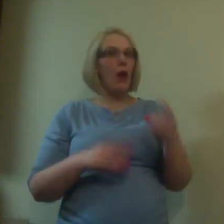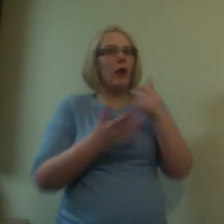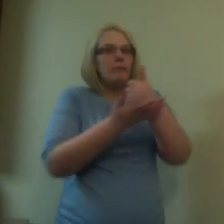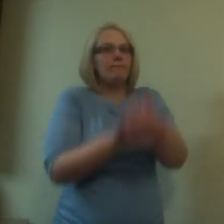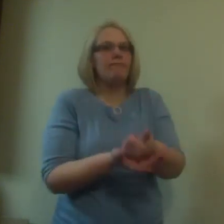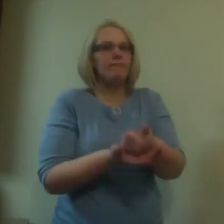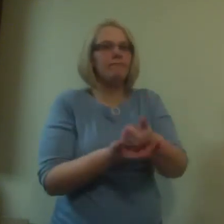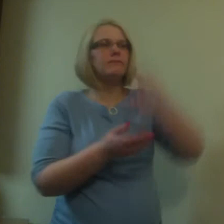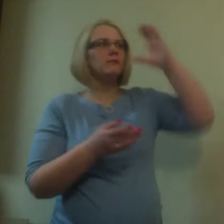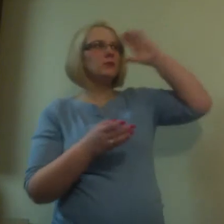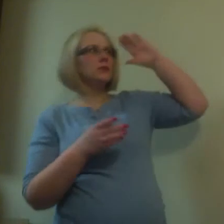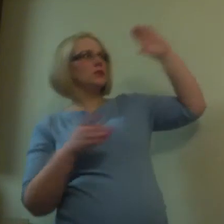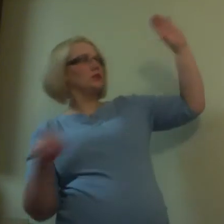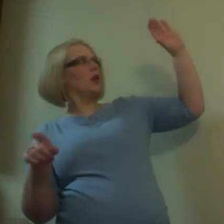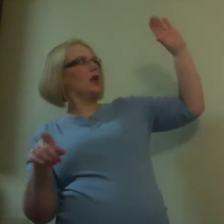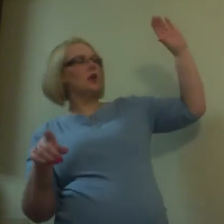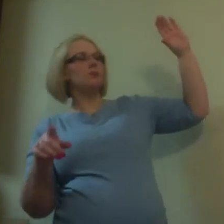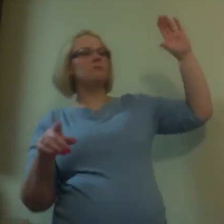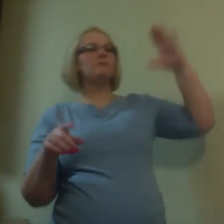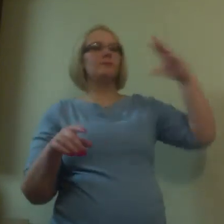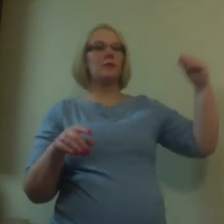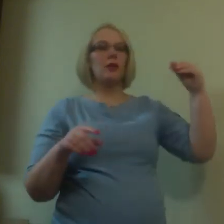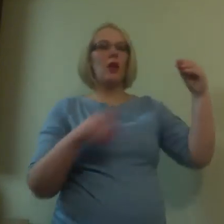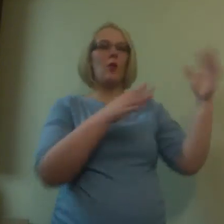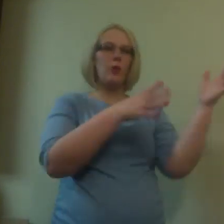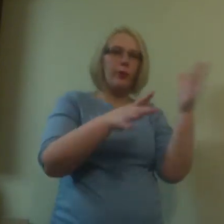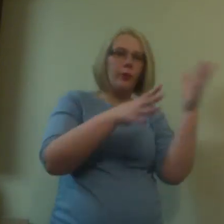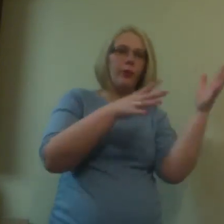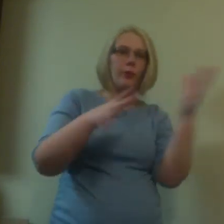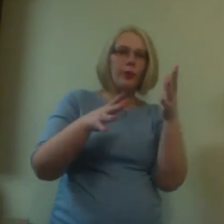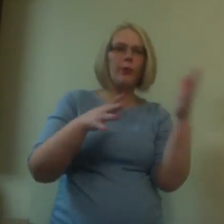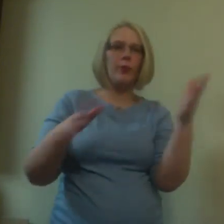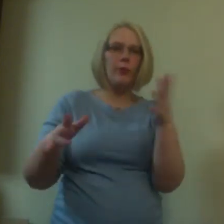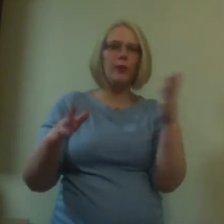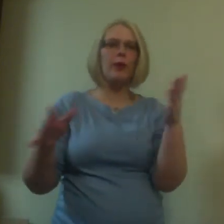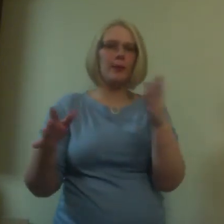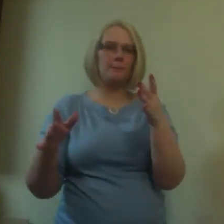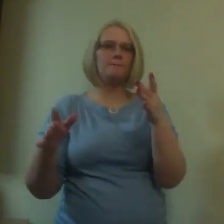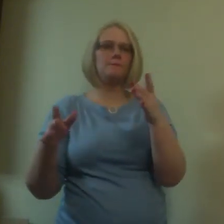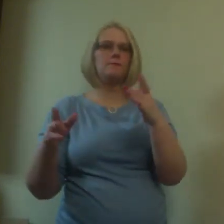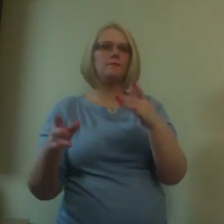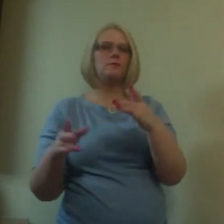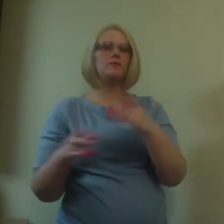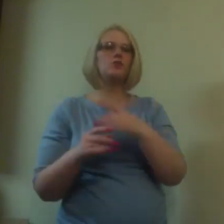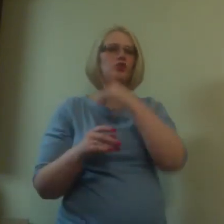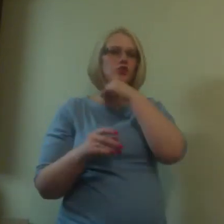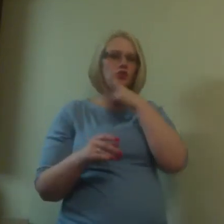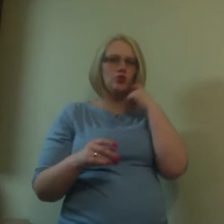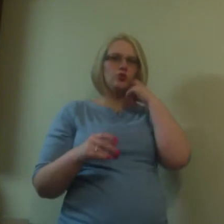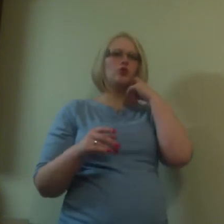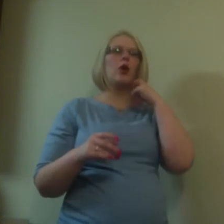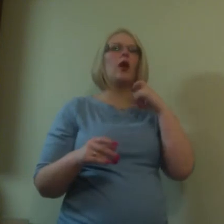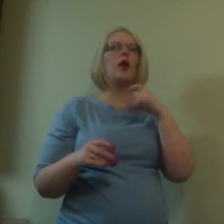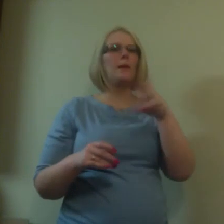Okay. Boys and girls, It gets better in springtime. what gets better in springtime? The